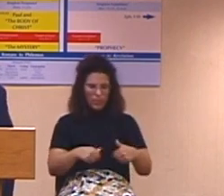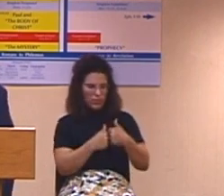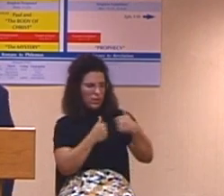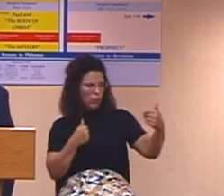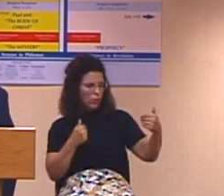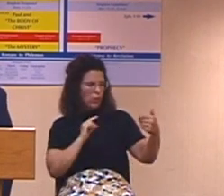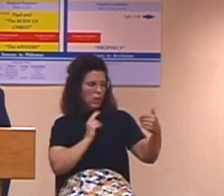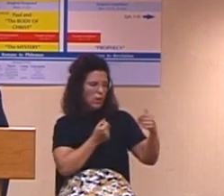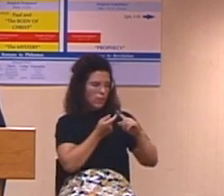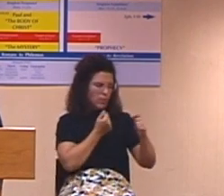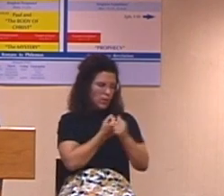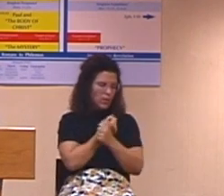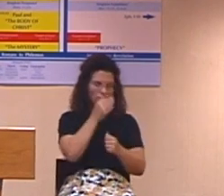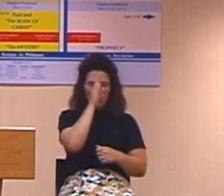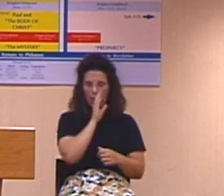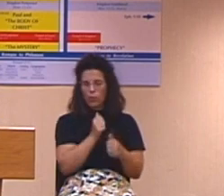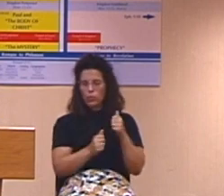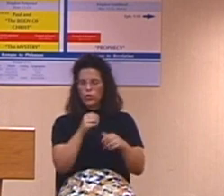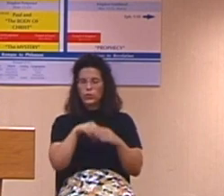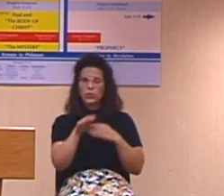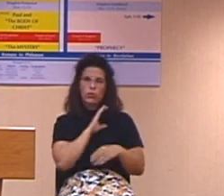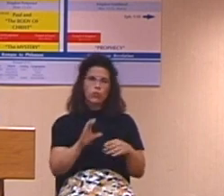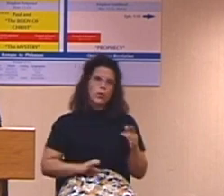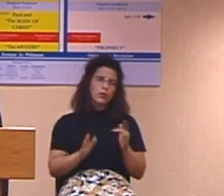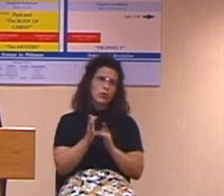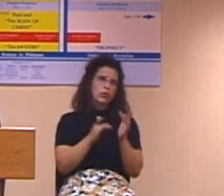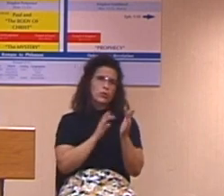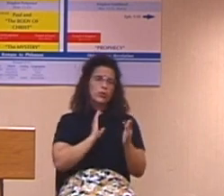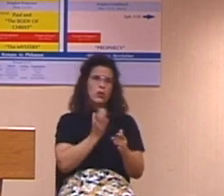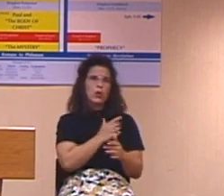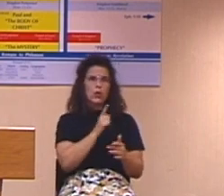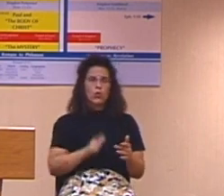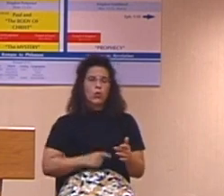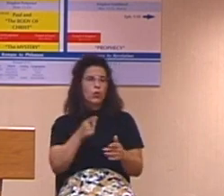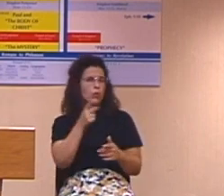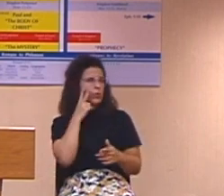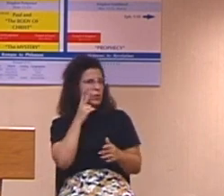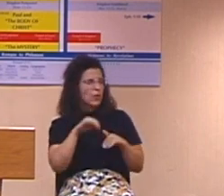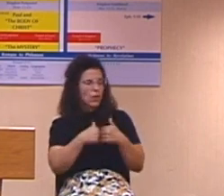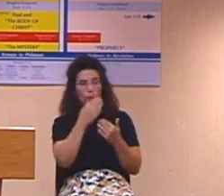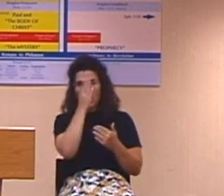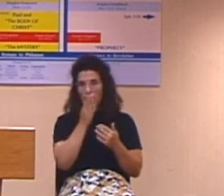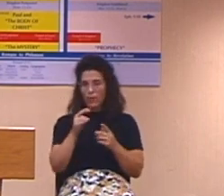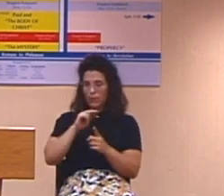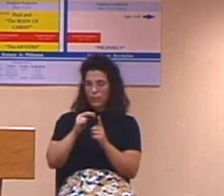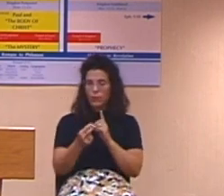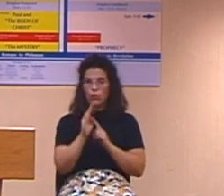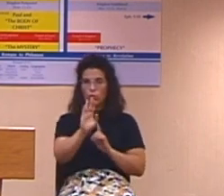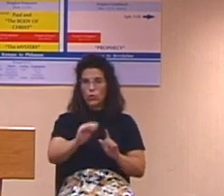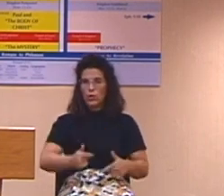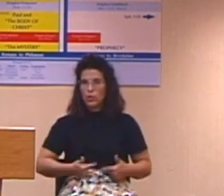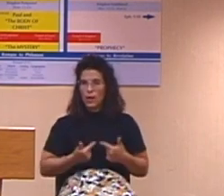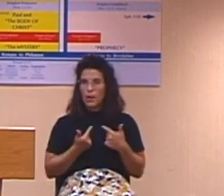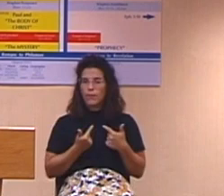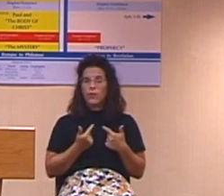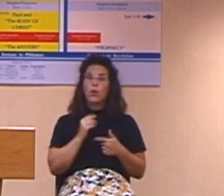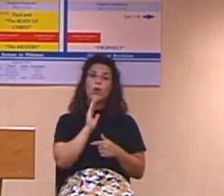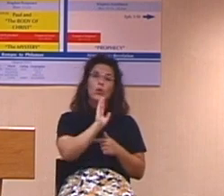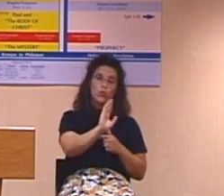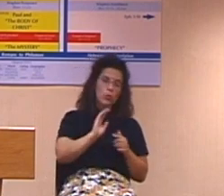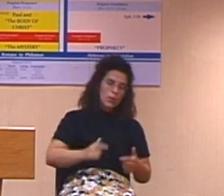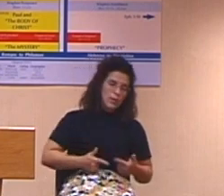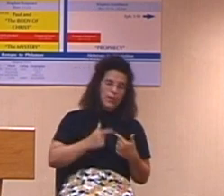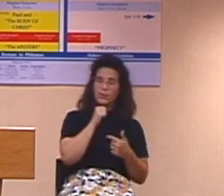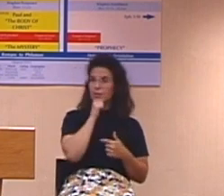which is in Christ Jesus our Lord. Look at how God views your life. Your life is